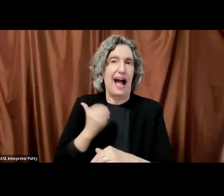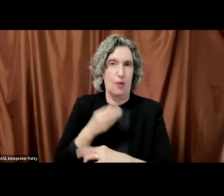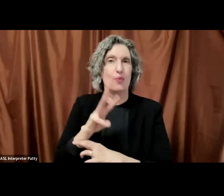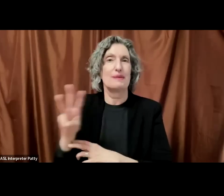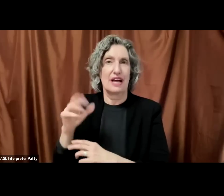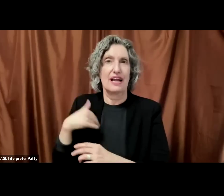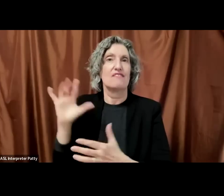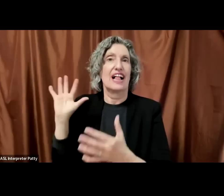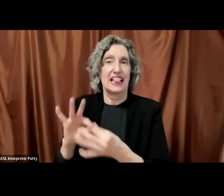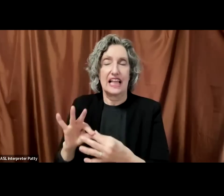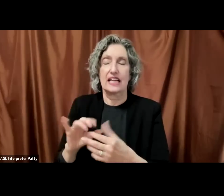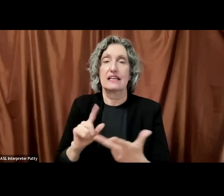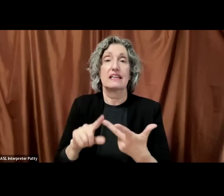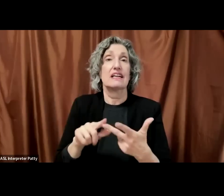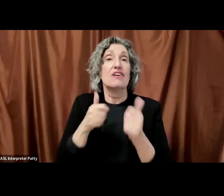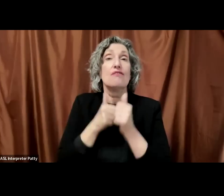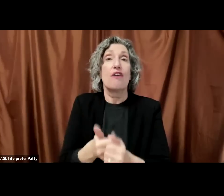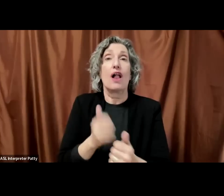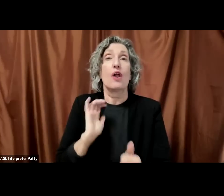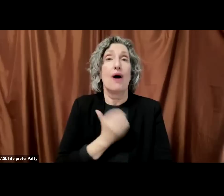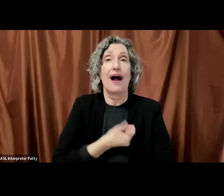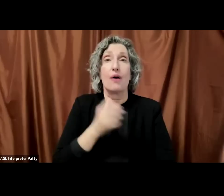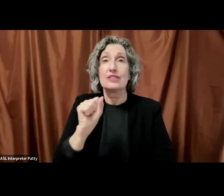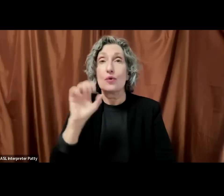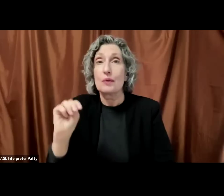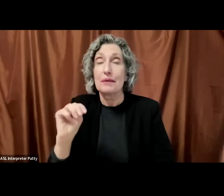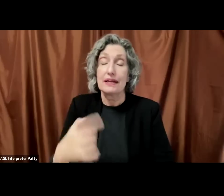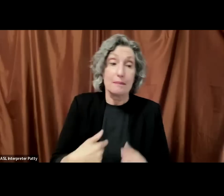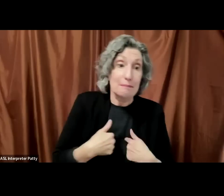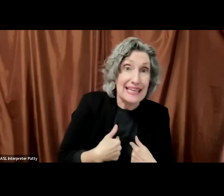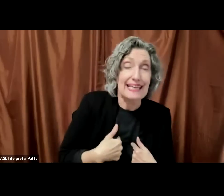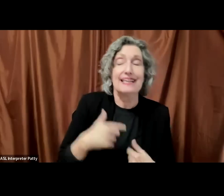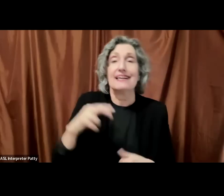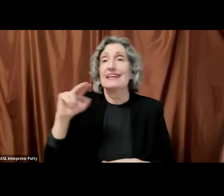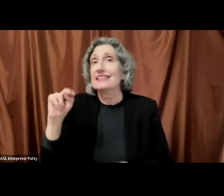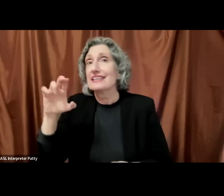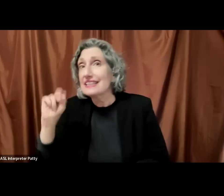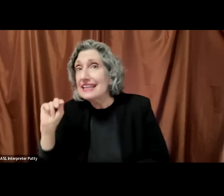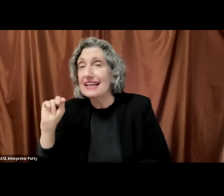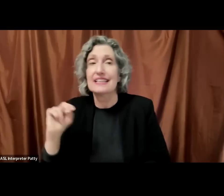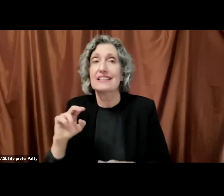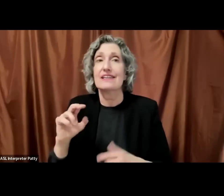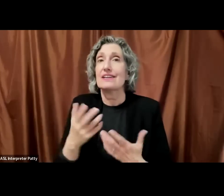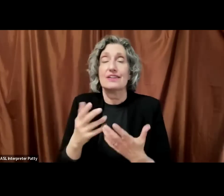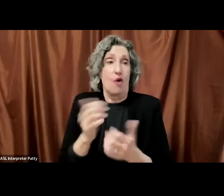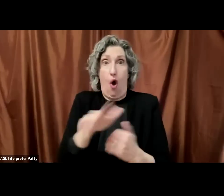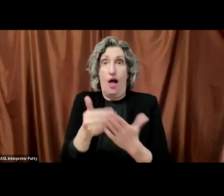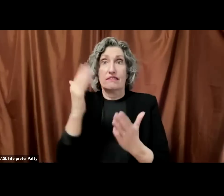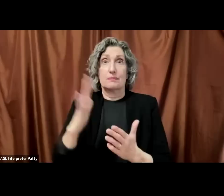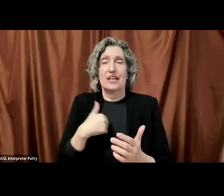website. Follow us on social media. You can follow me, National Council of Nonprofits, all of today's